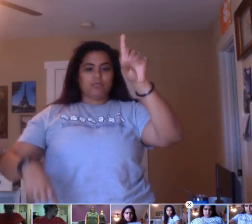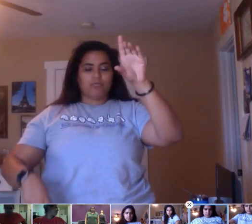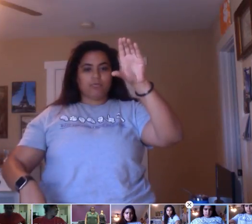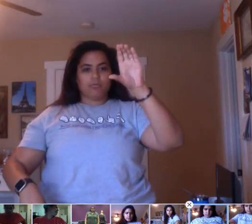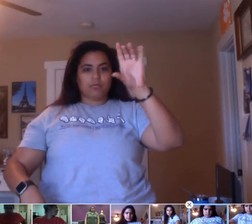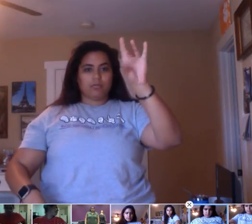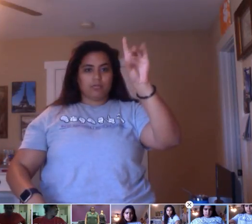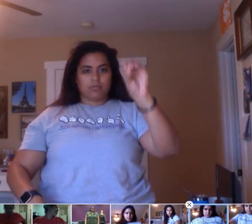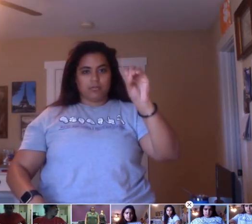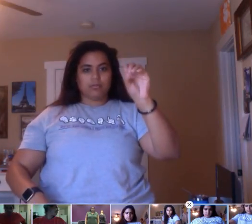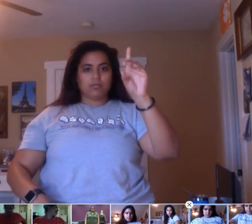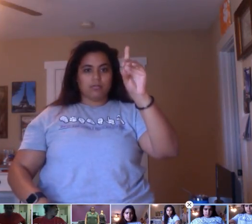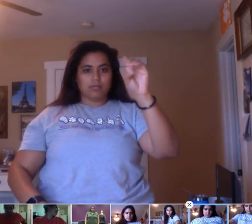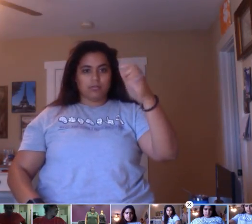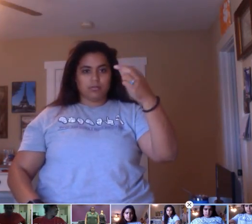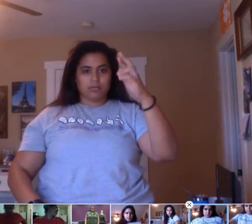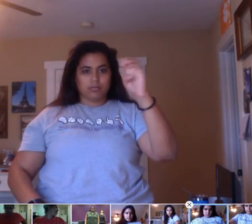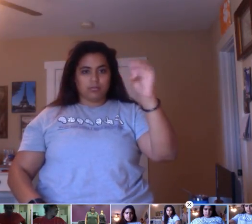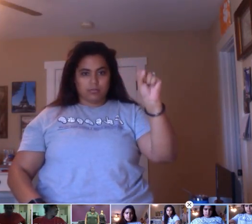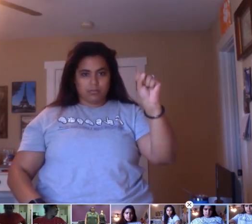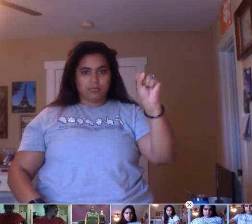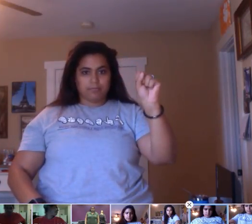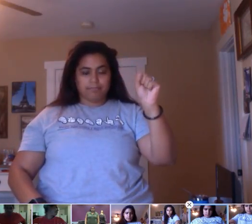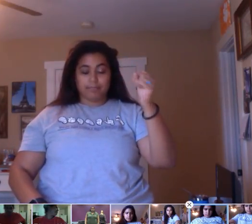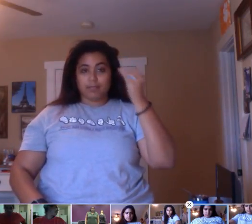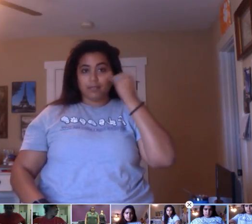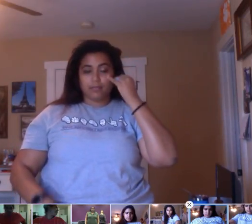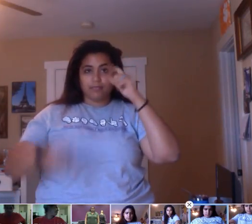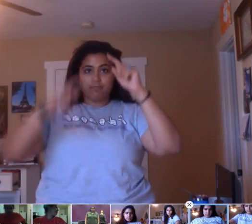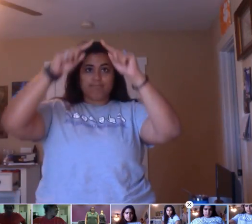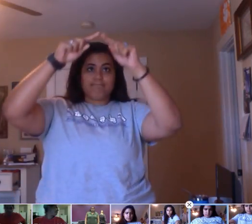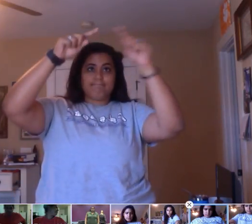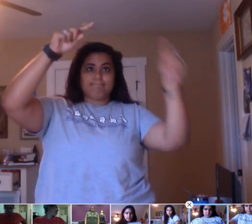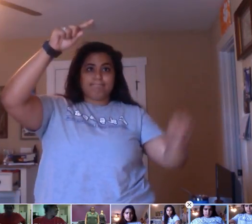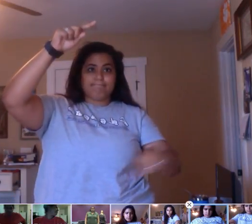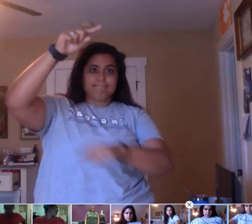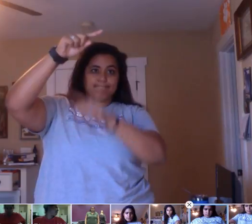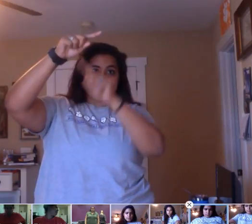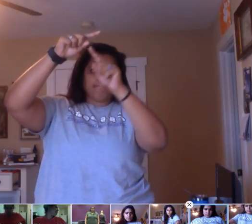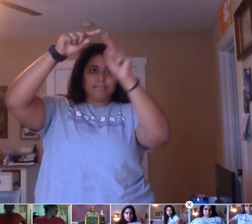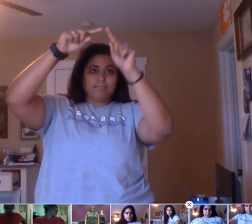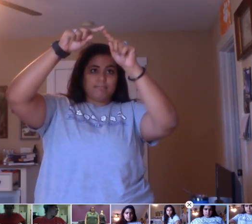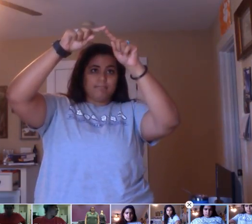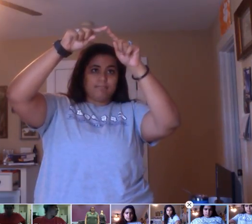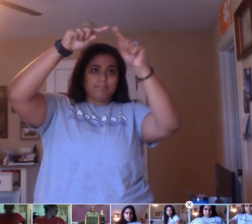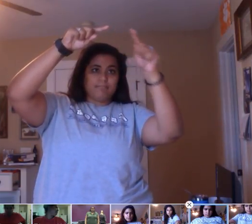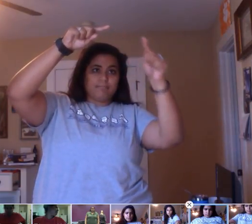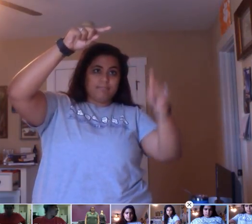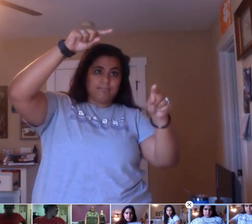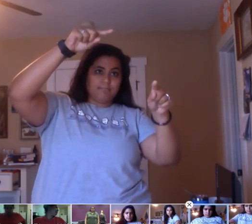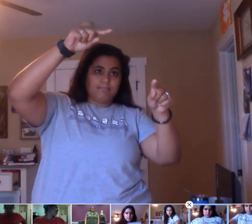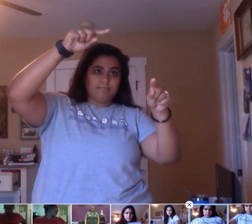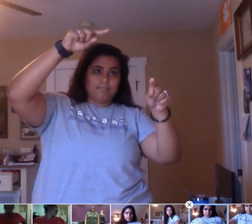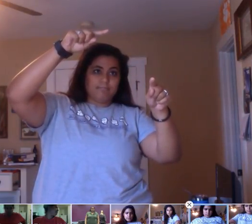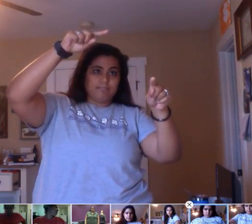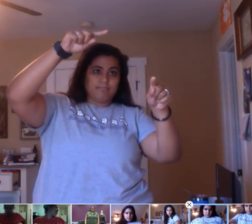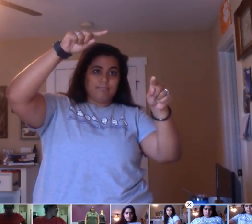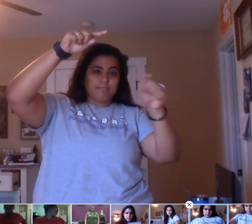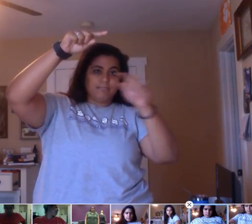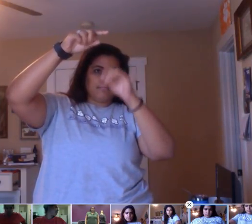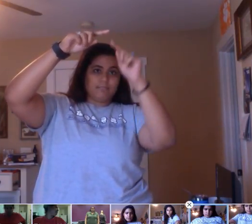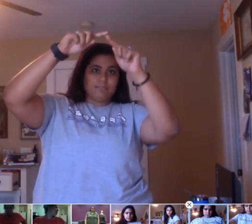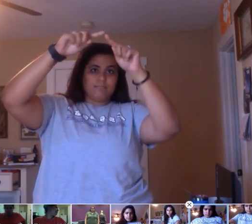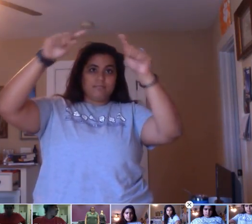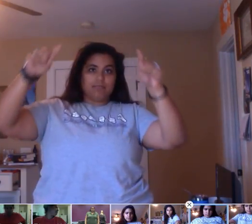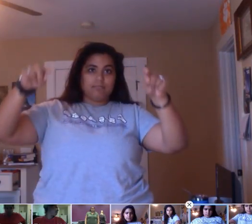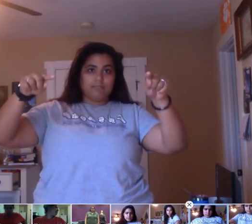half, that one half is 180 degrees, which is where we get the line. So that circle, if